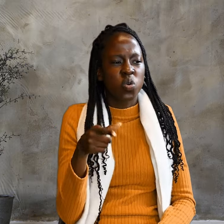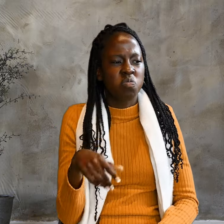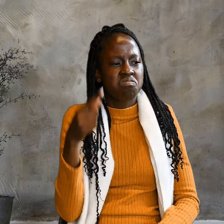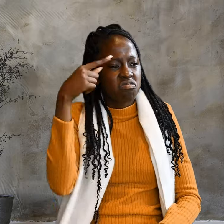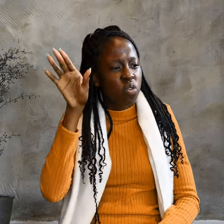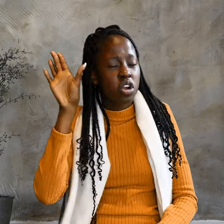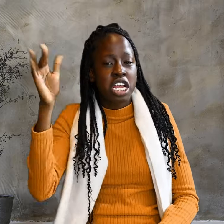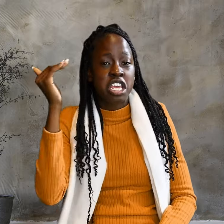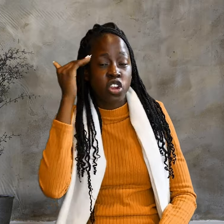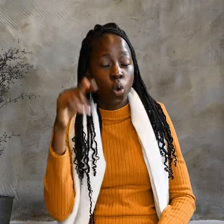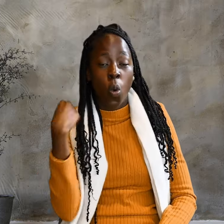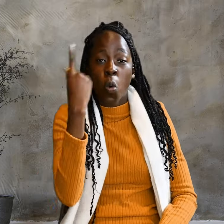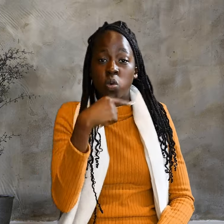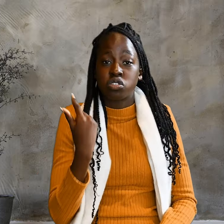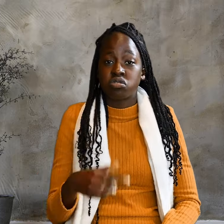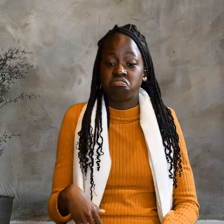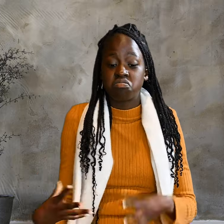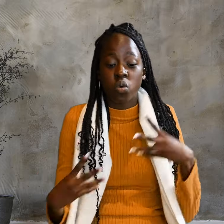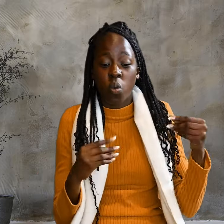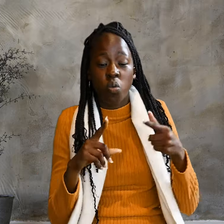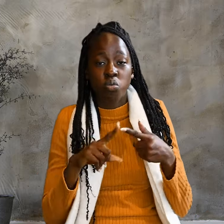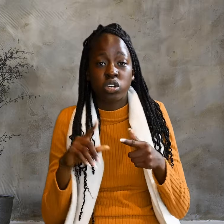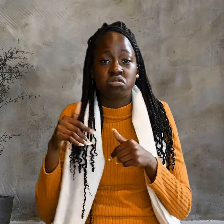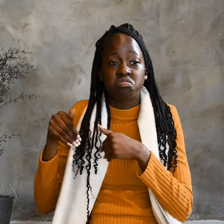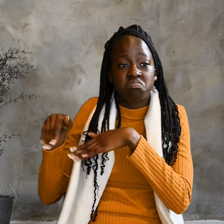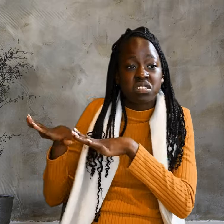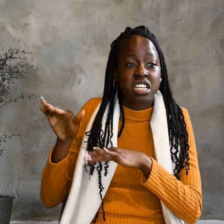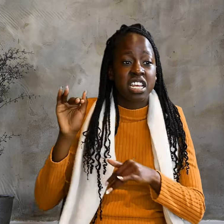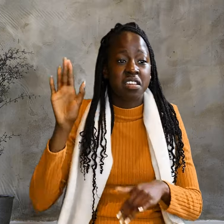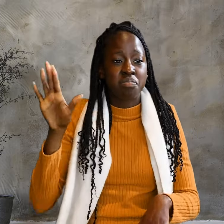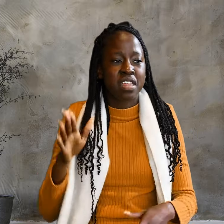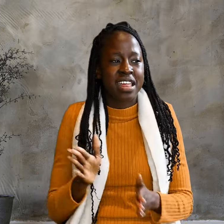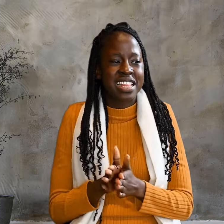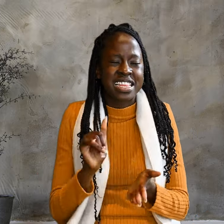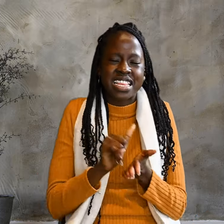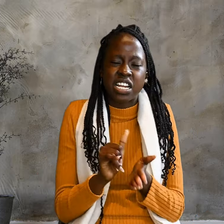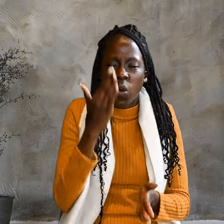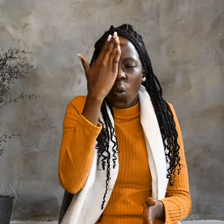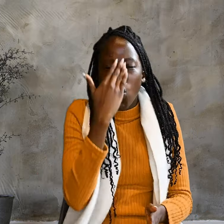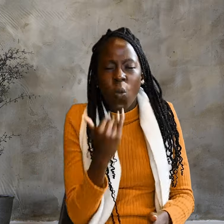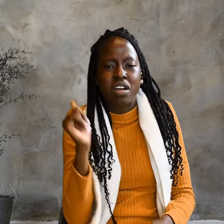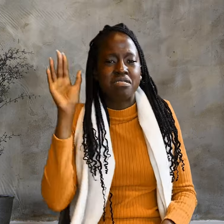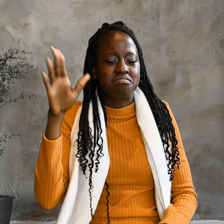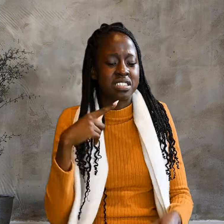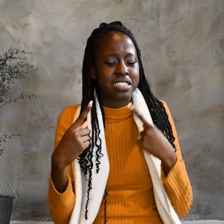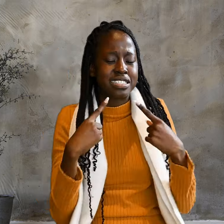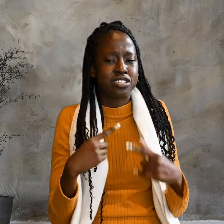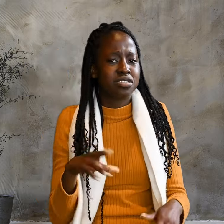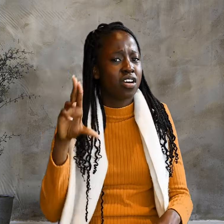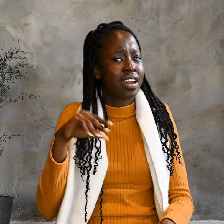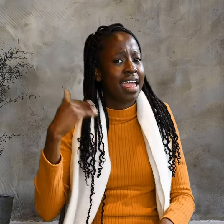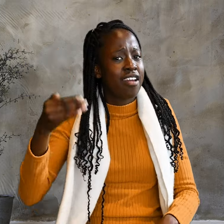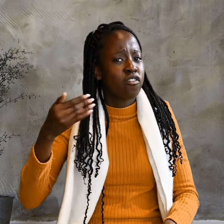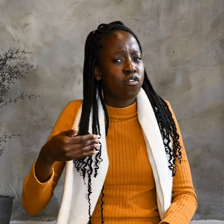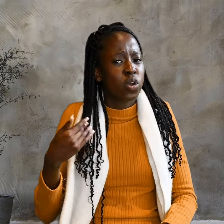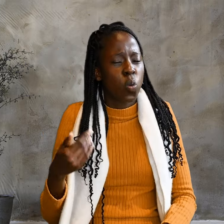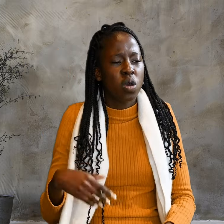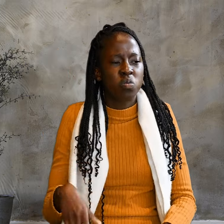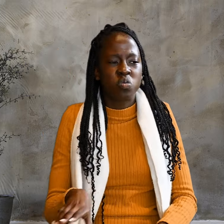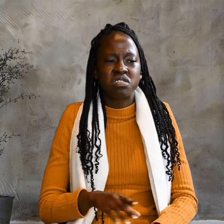going to betray him, and that was why he said not everyone was clean. When